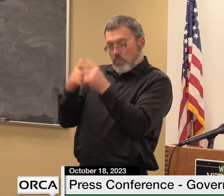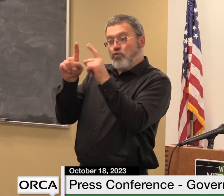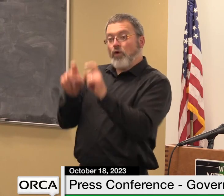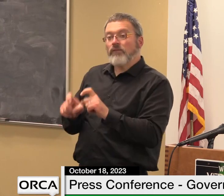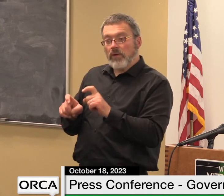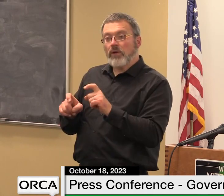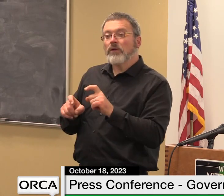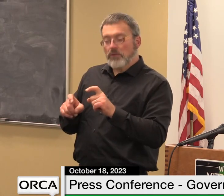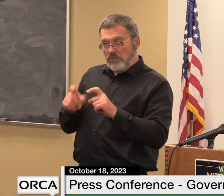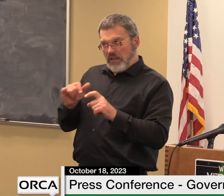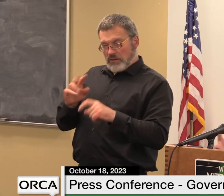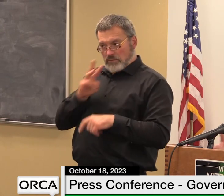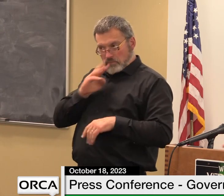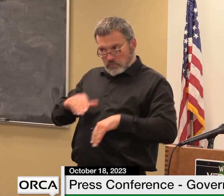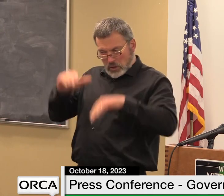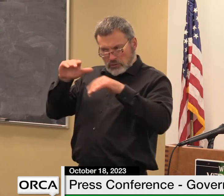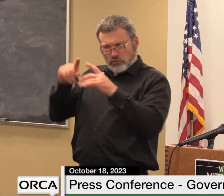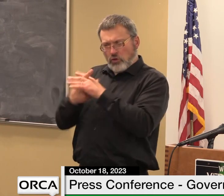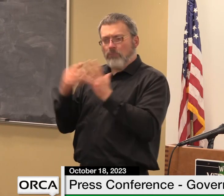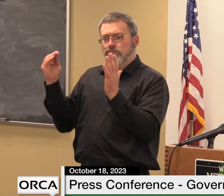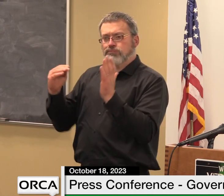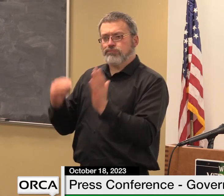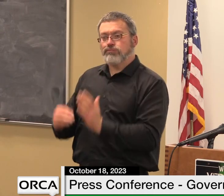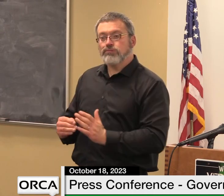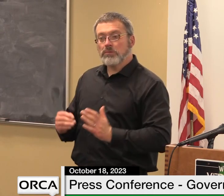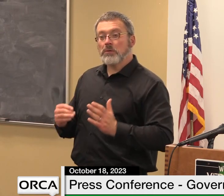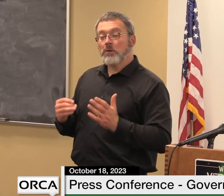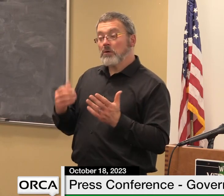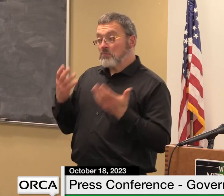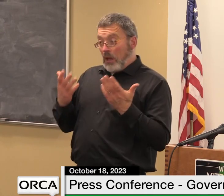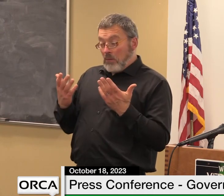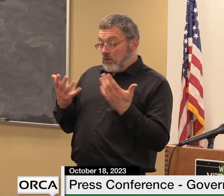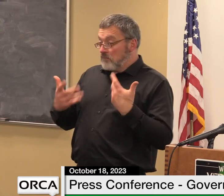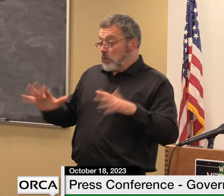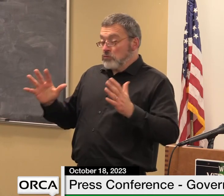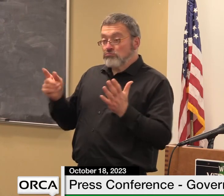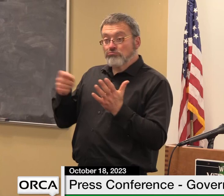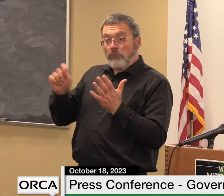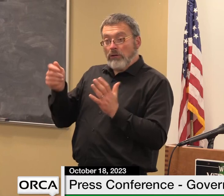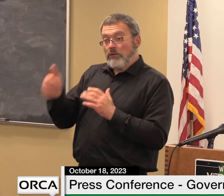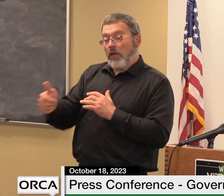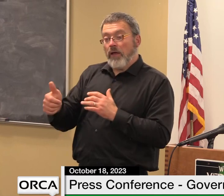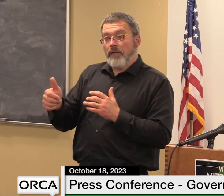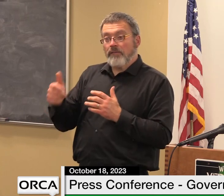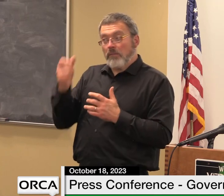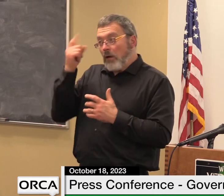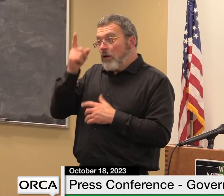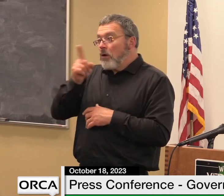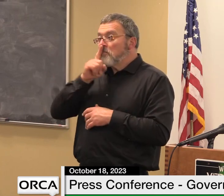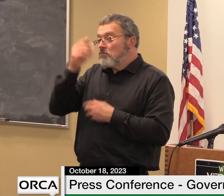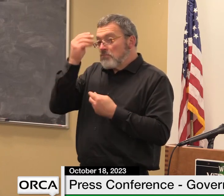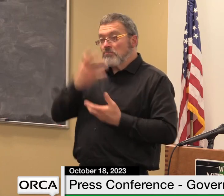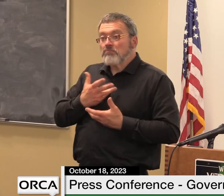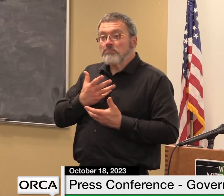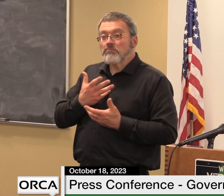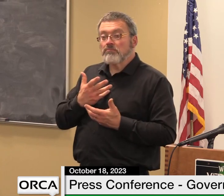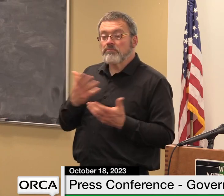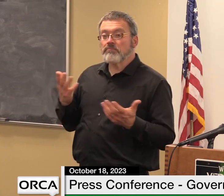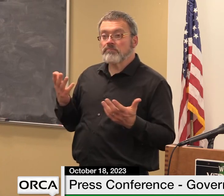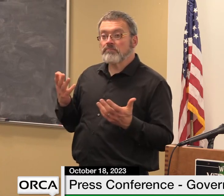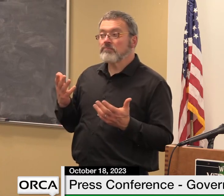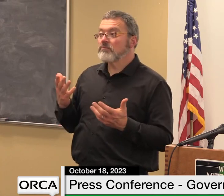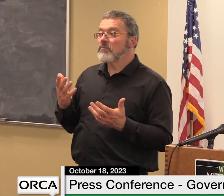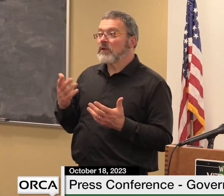flooding and so forth. So they may be all set. We just don't know that yet. So Everything looks like we're